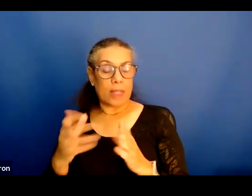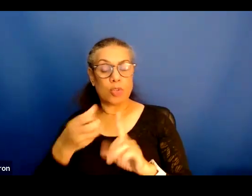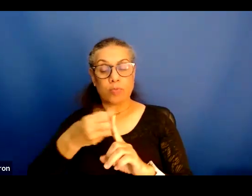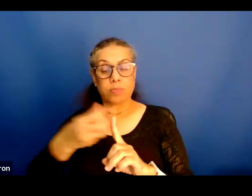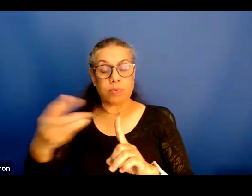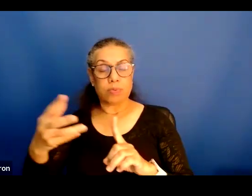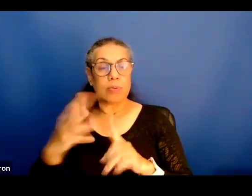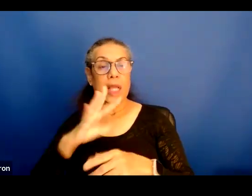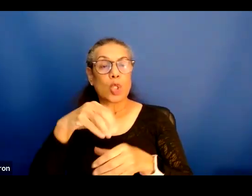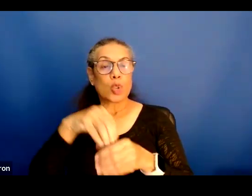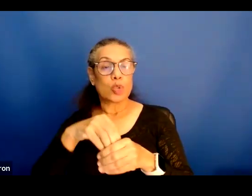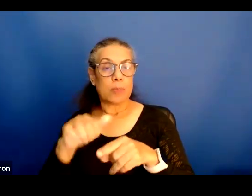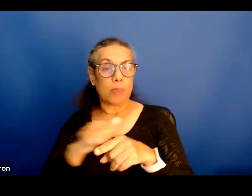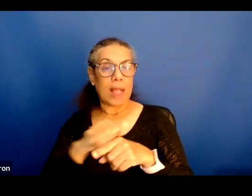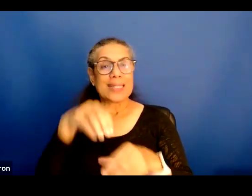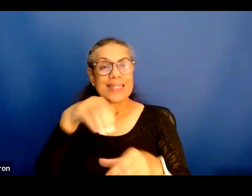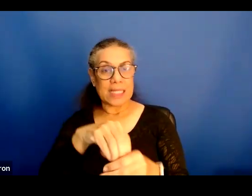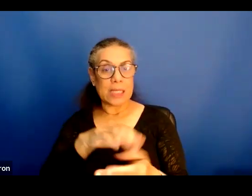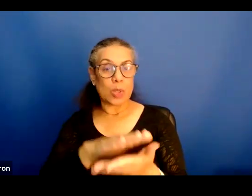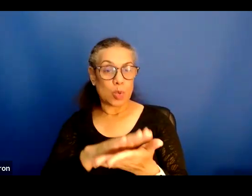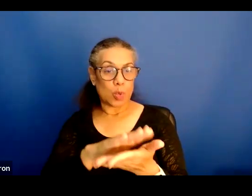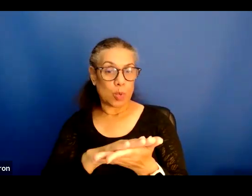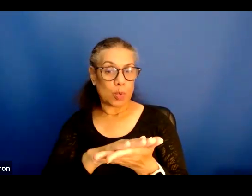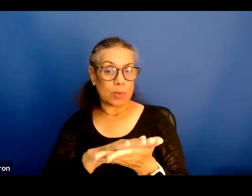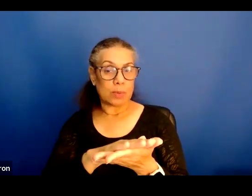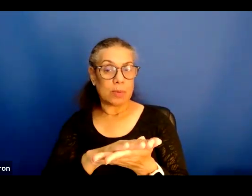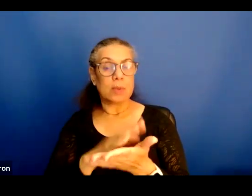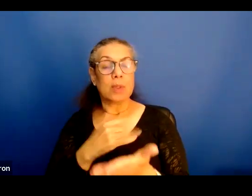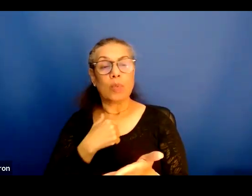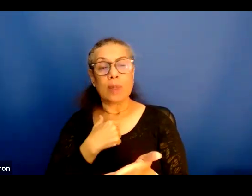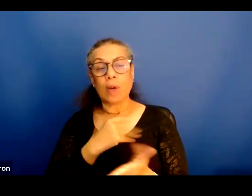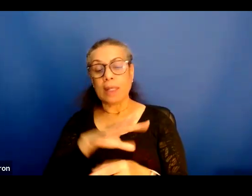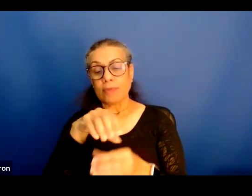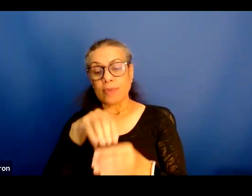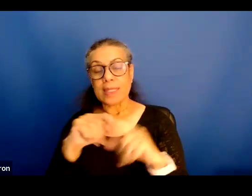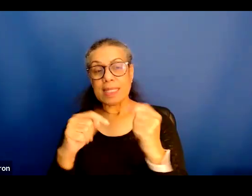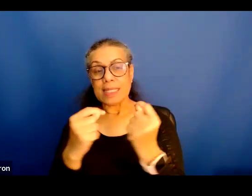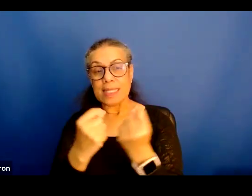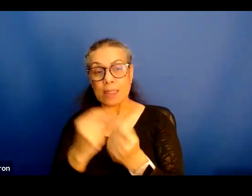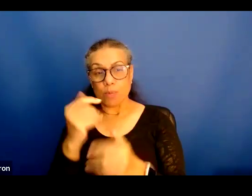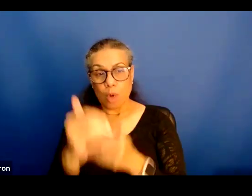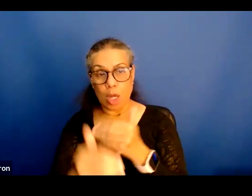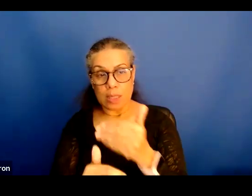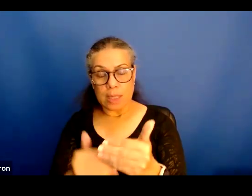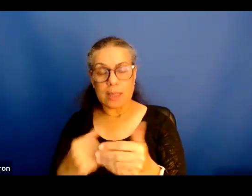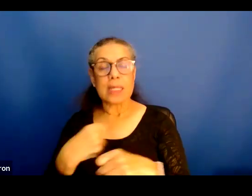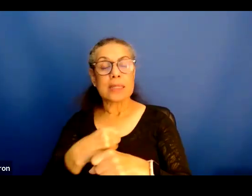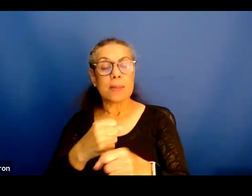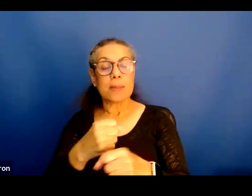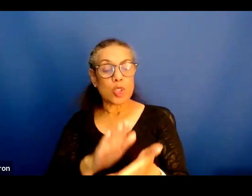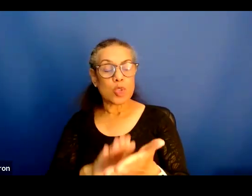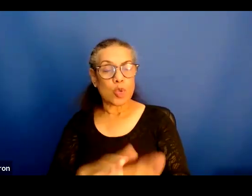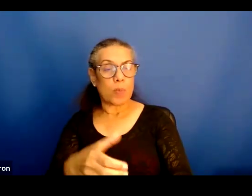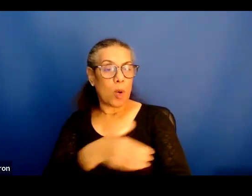inclusive practices within our schools. We've launched and scaled the inclusive planning team process by empowering schools to design